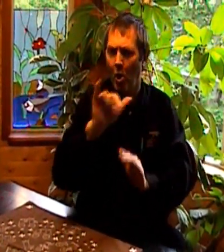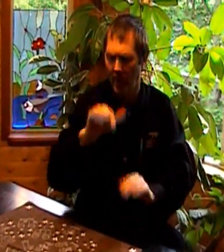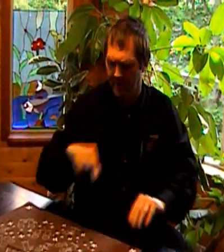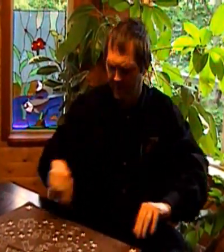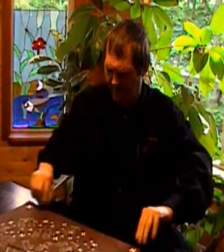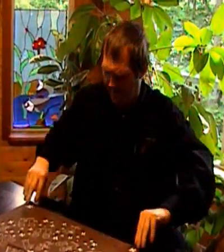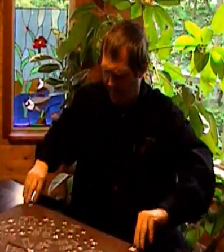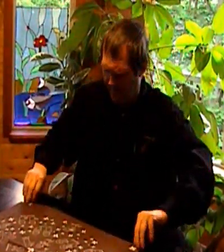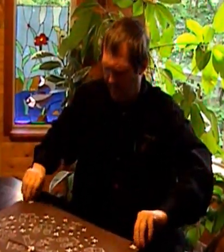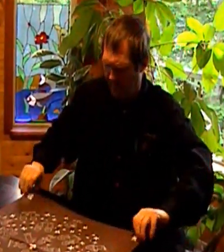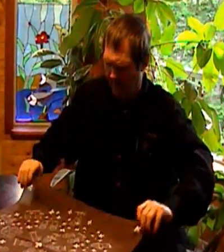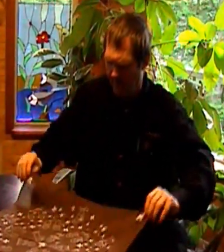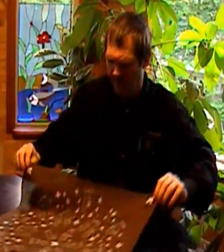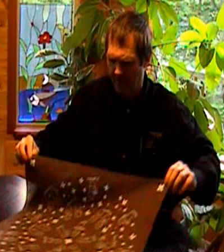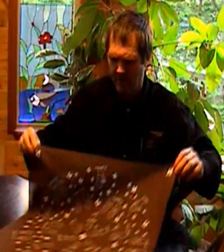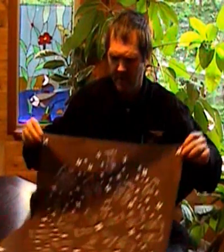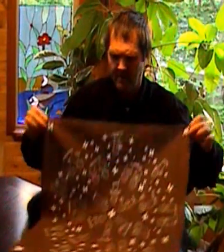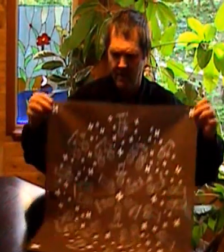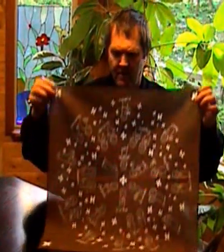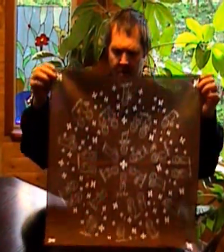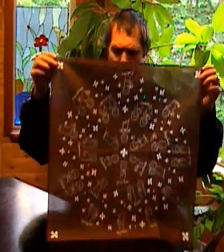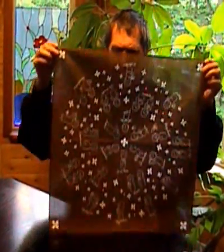Processing hagfish. Pretty good.